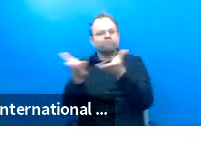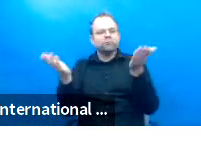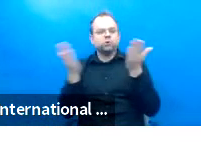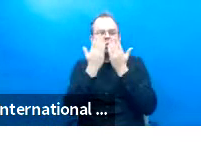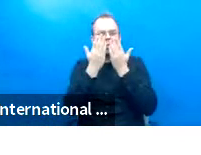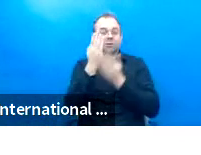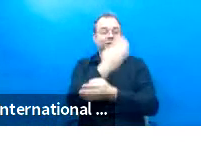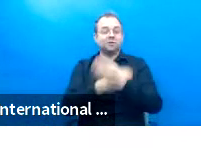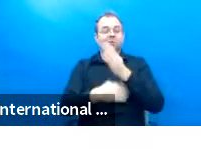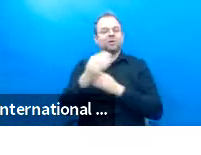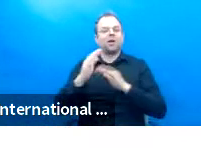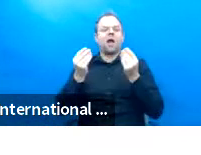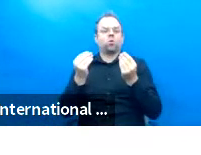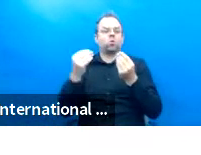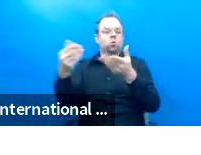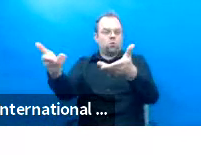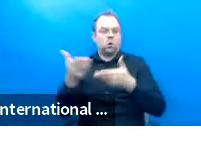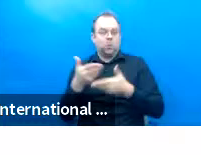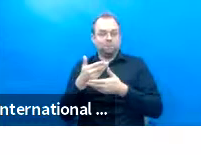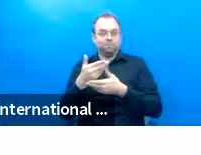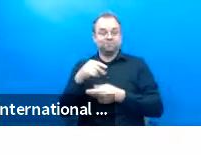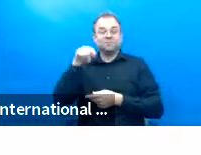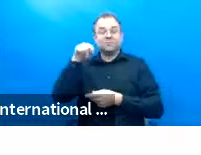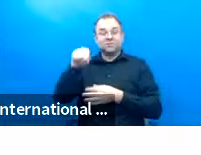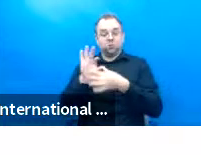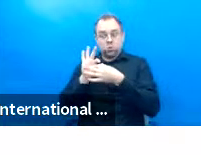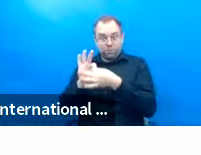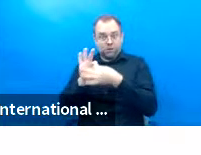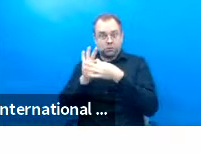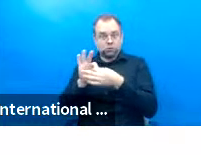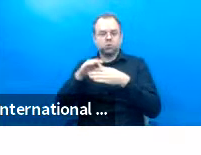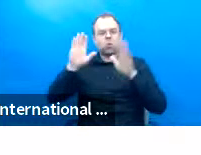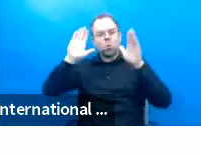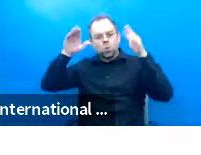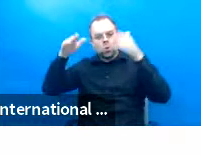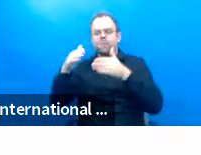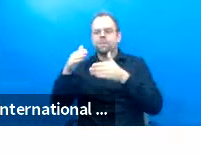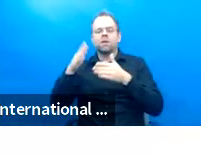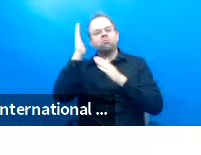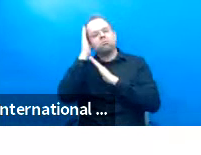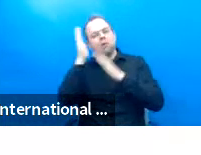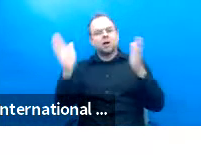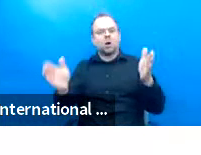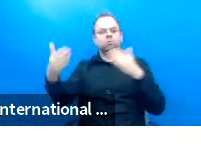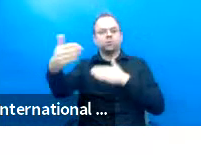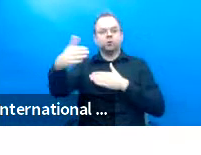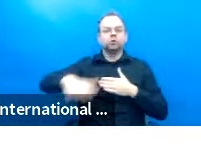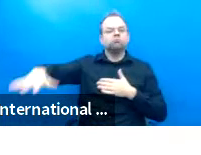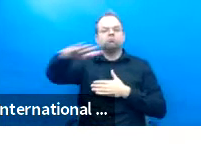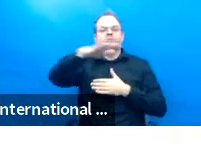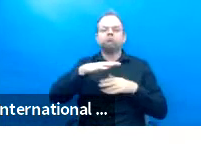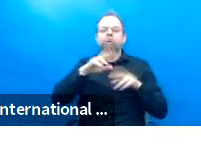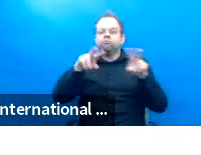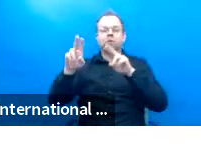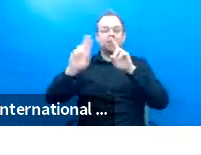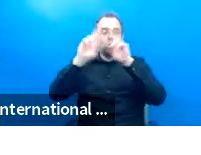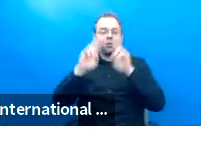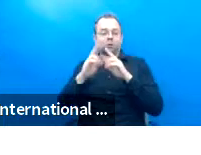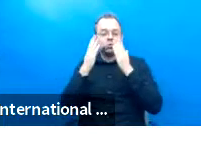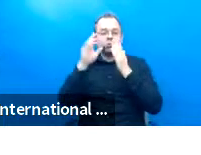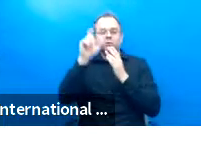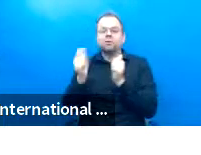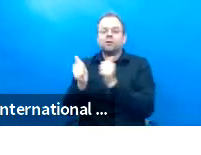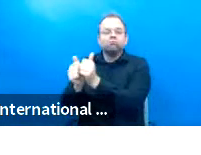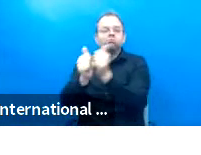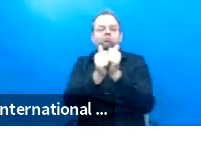support the students with disabilities to overcome their everyday challenges. So it was valued a lot as a good practice